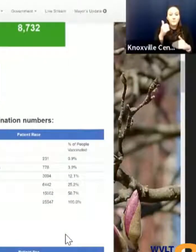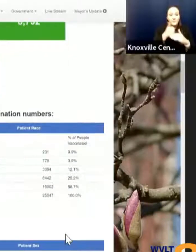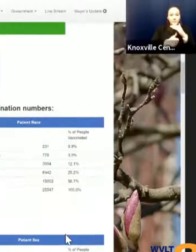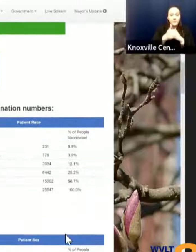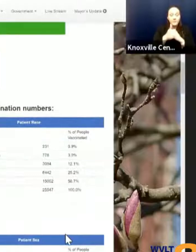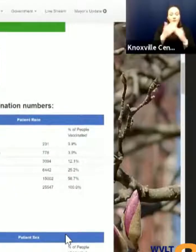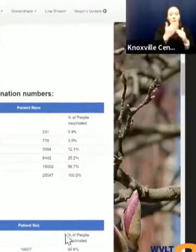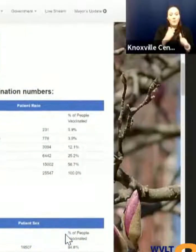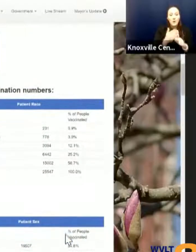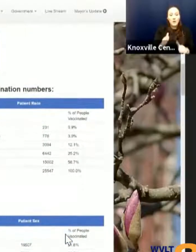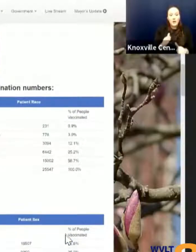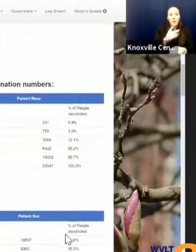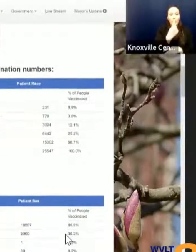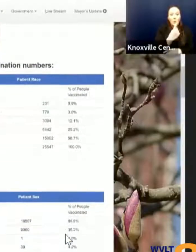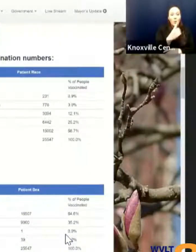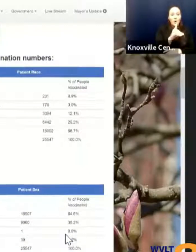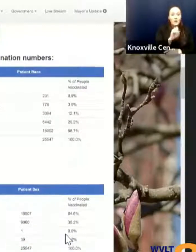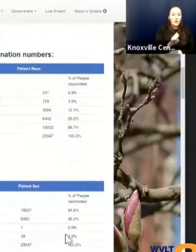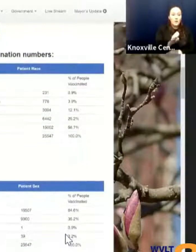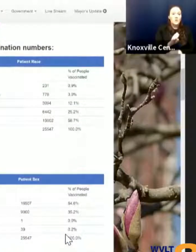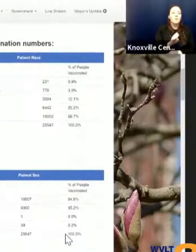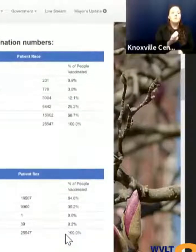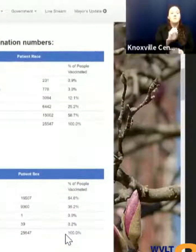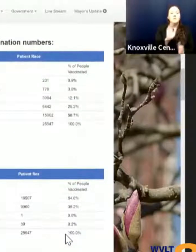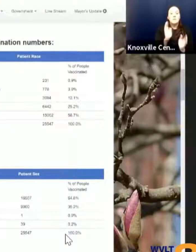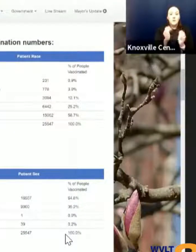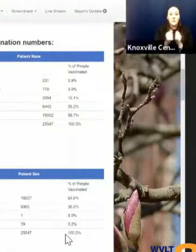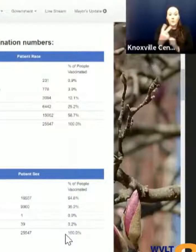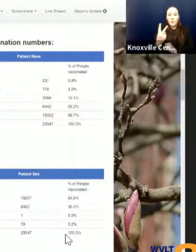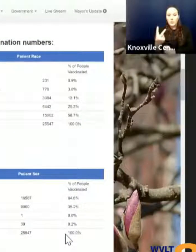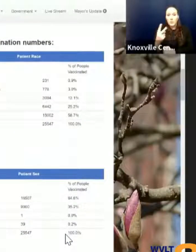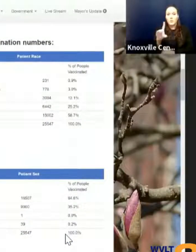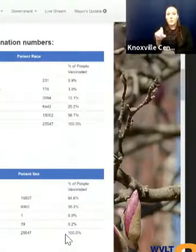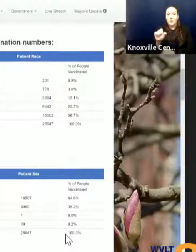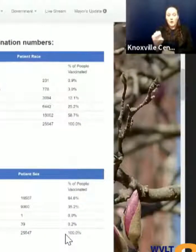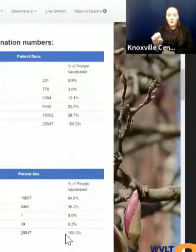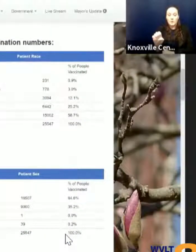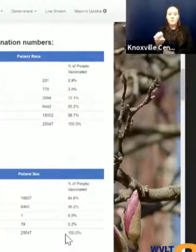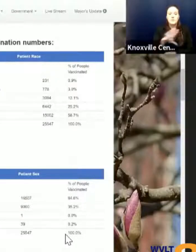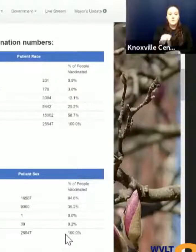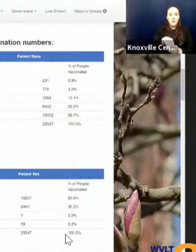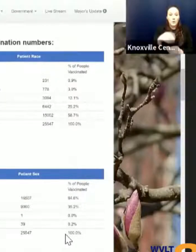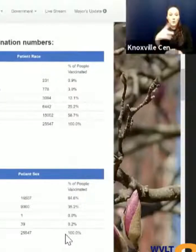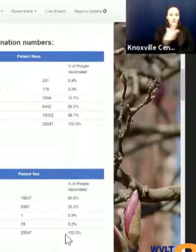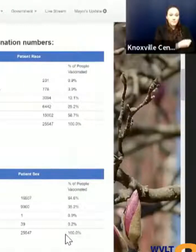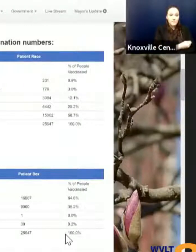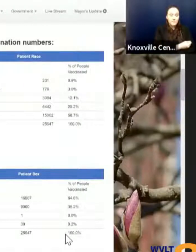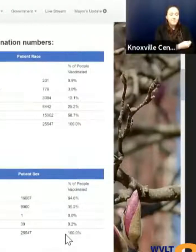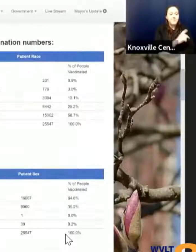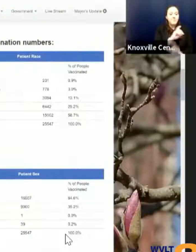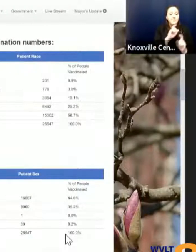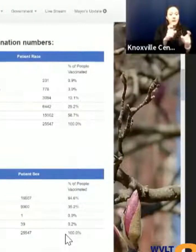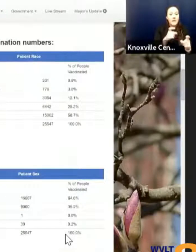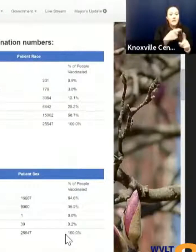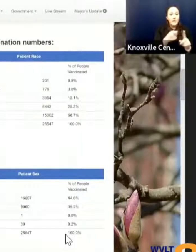between one dose, or the breakdown between one dose and two. These include vaccines given by public